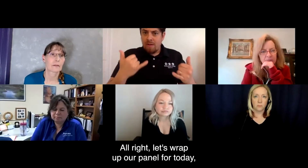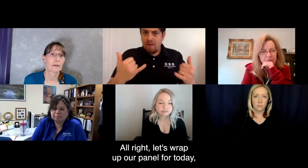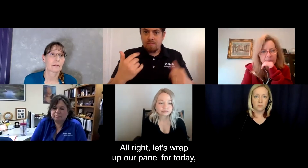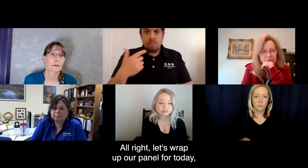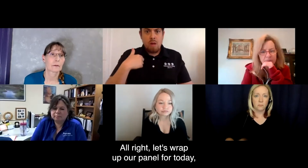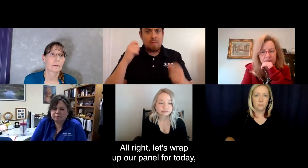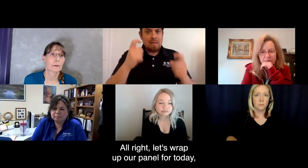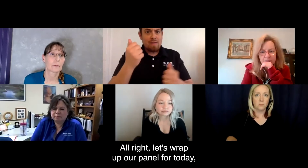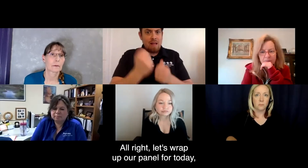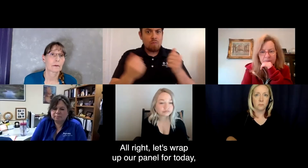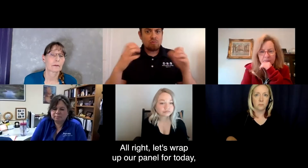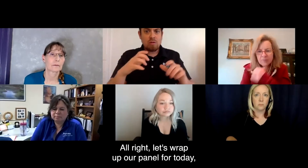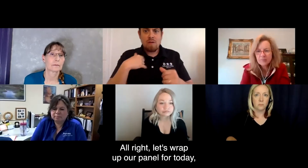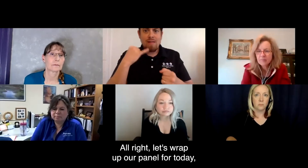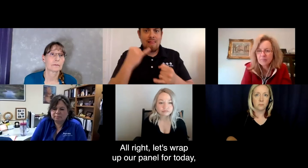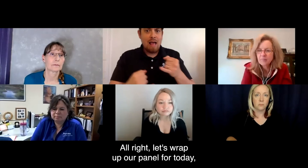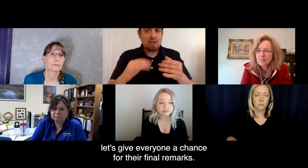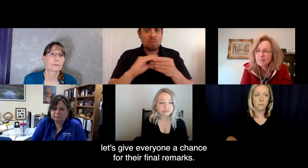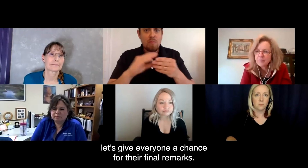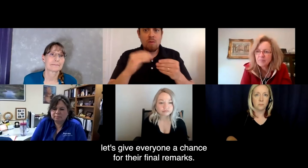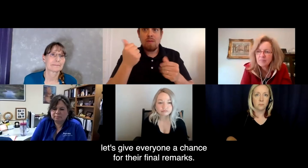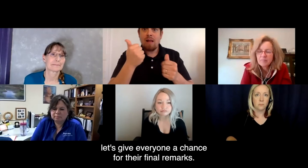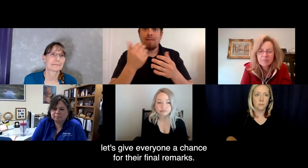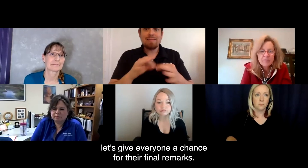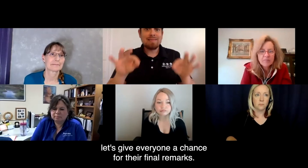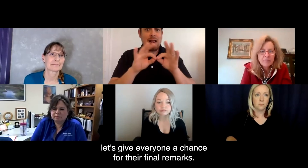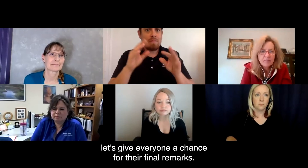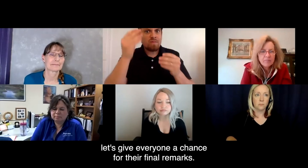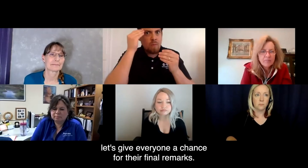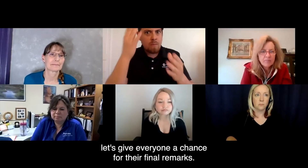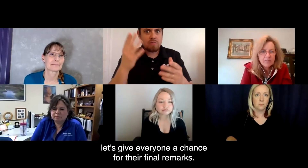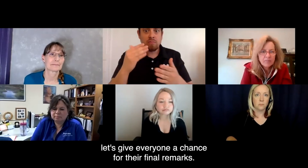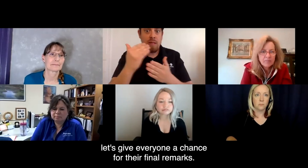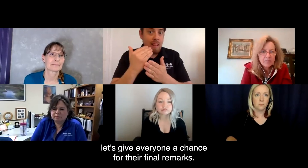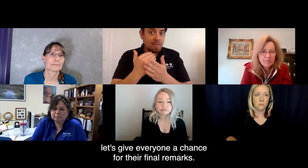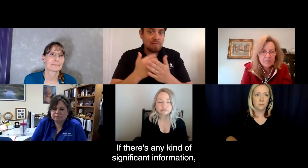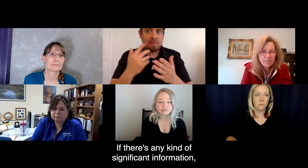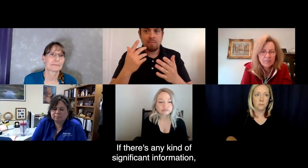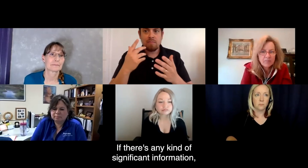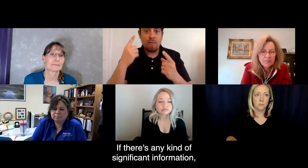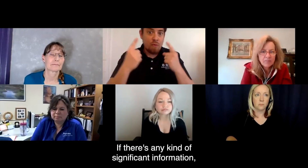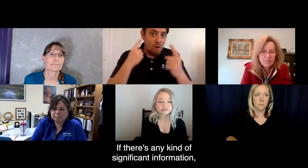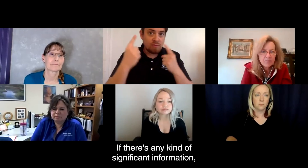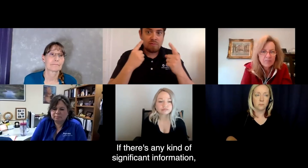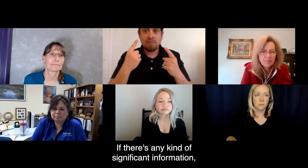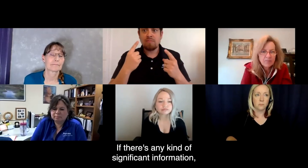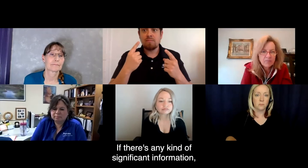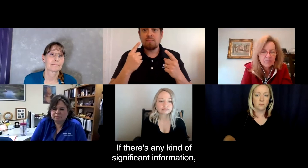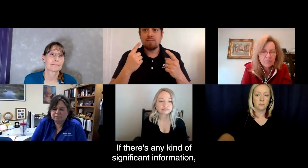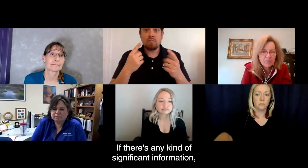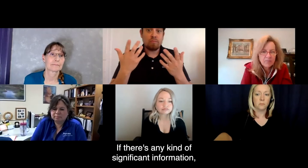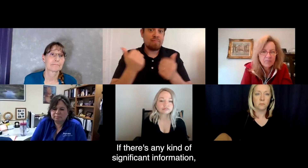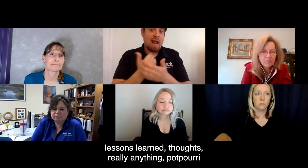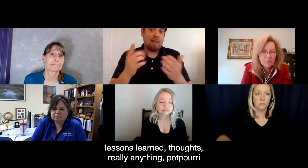All right, let's wrap up our panel for today. Let's give everyone a chance for their final remarks. If there's any kind of